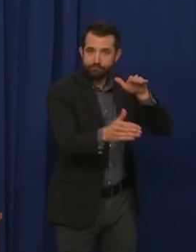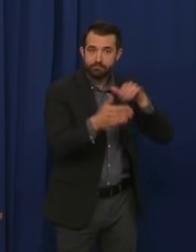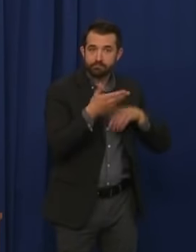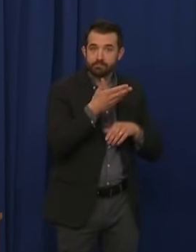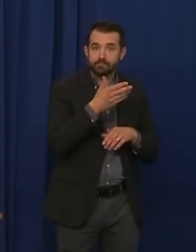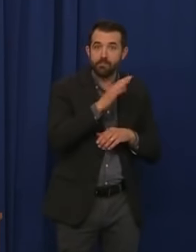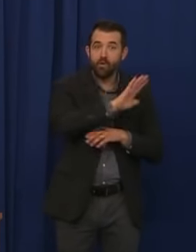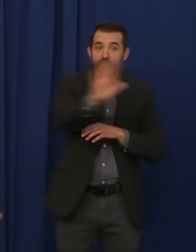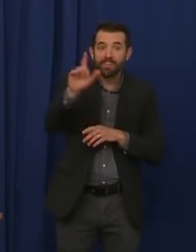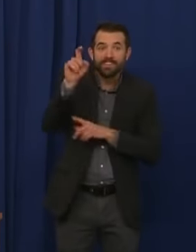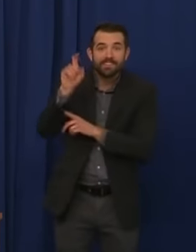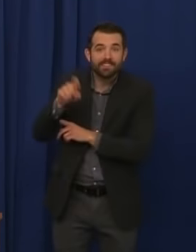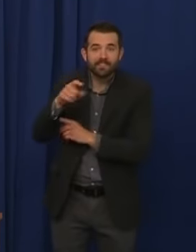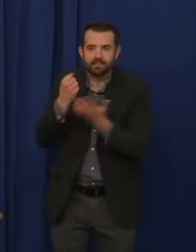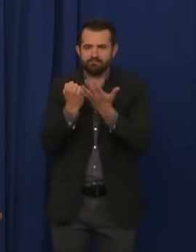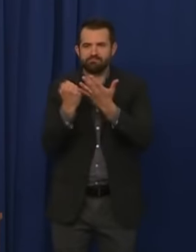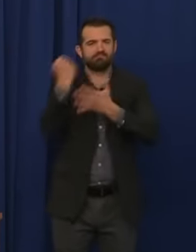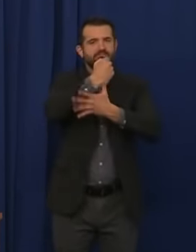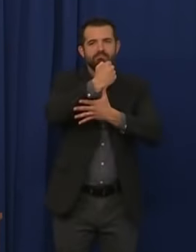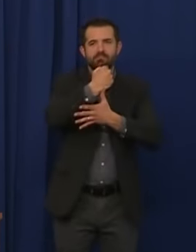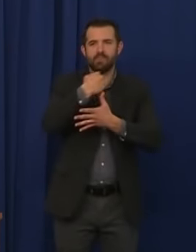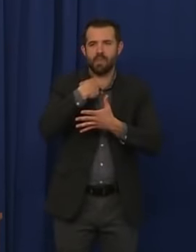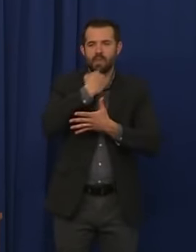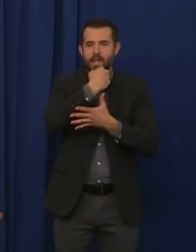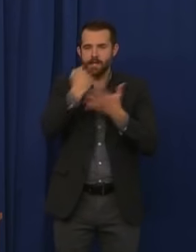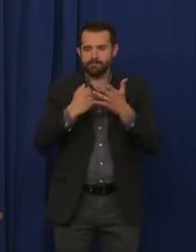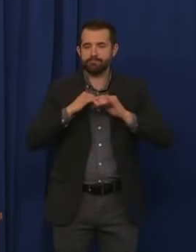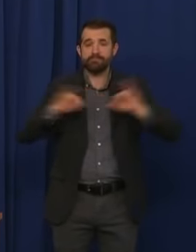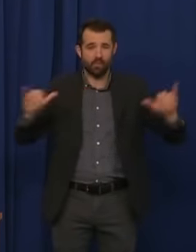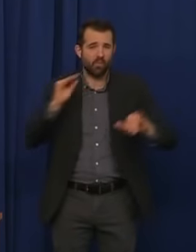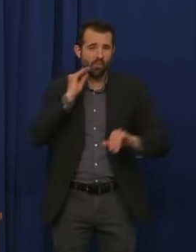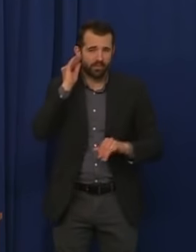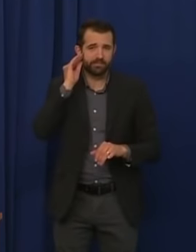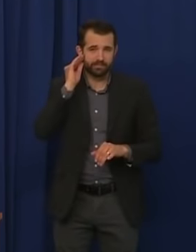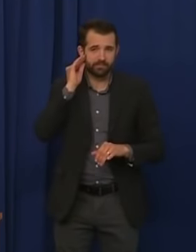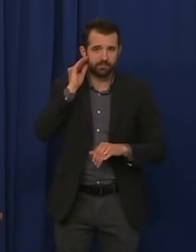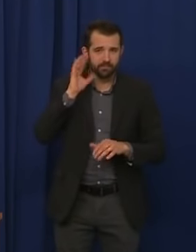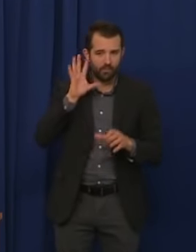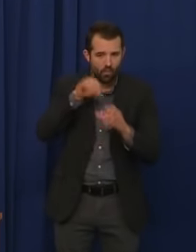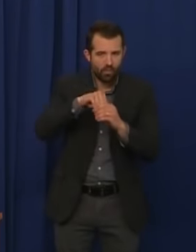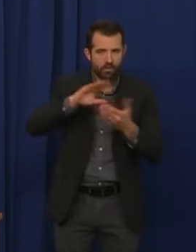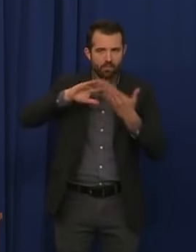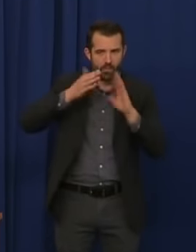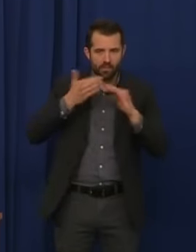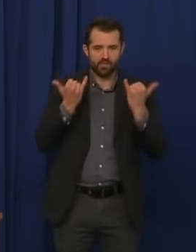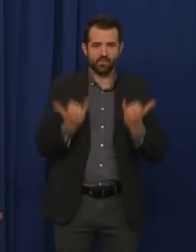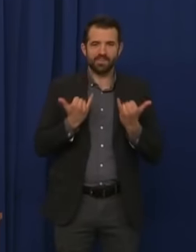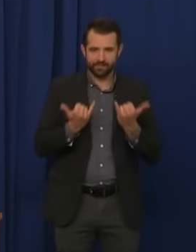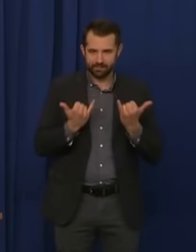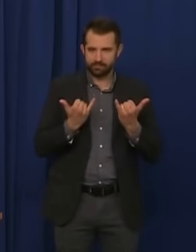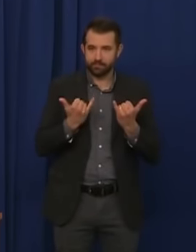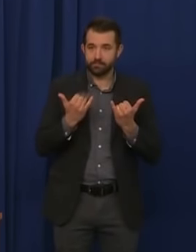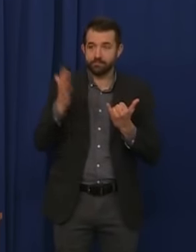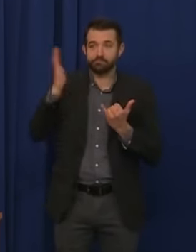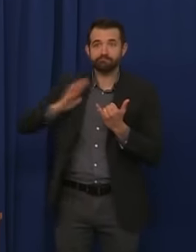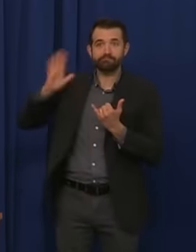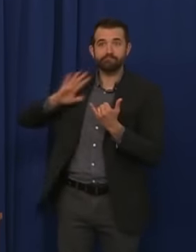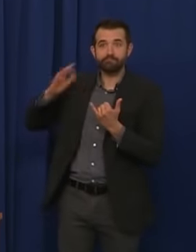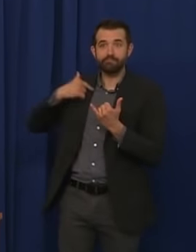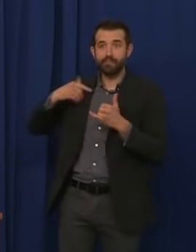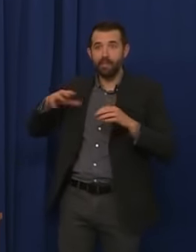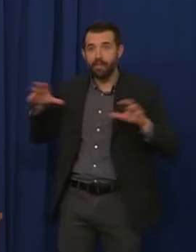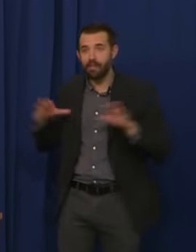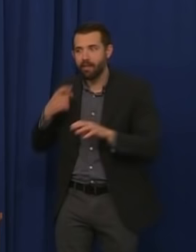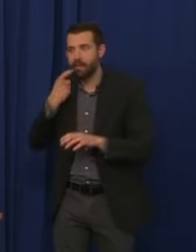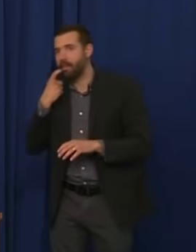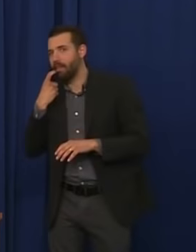my own. I am part of a community now," he said, "something I didn't have in active addiction. I miss so